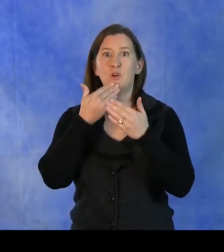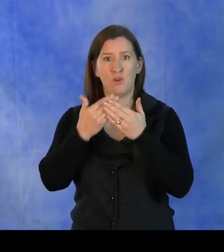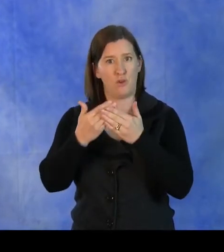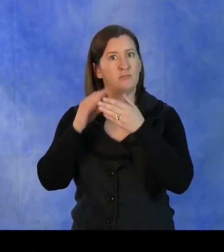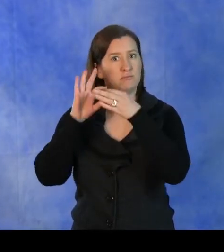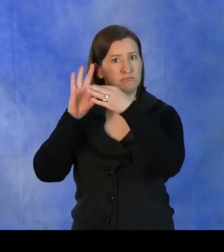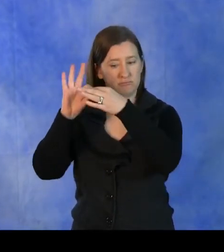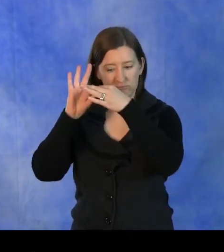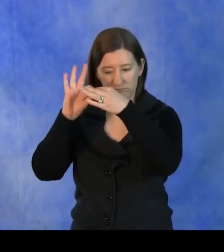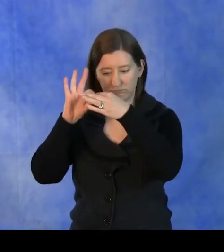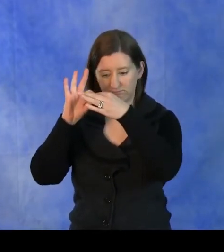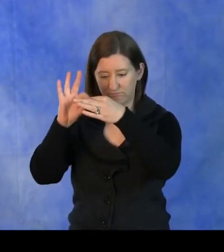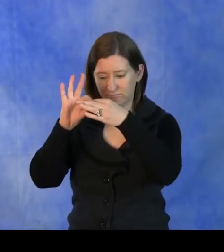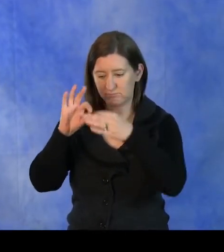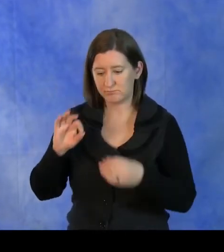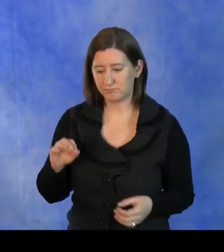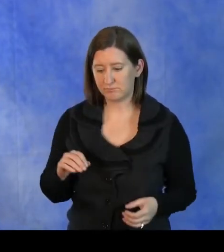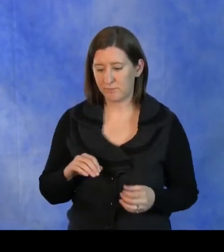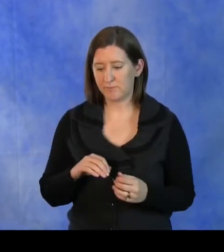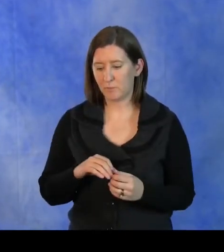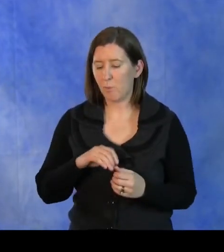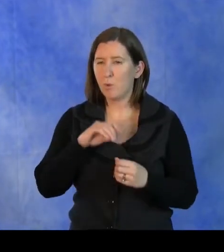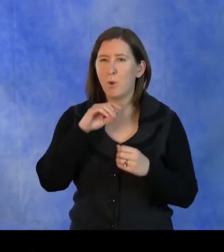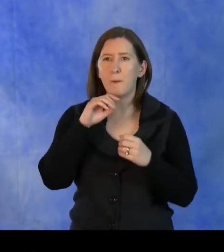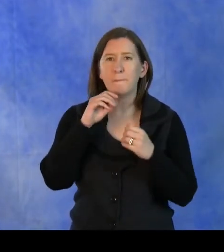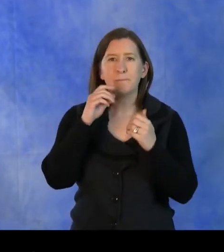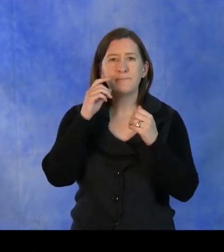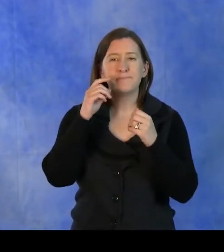flexibility, they had good relationships.